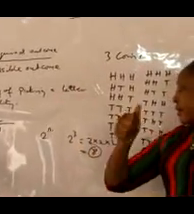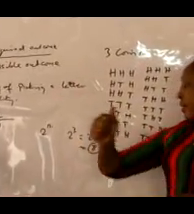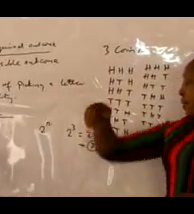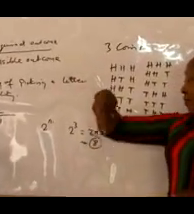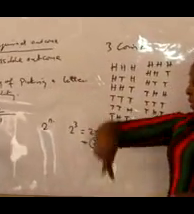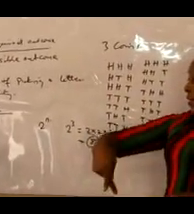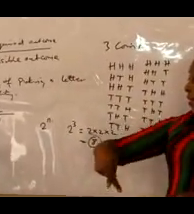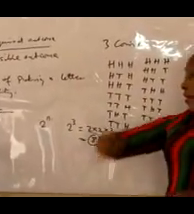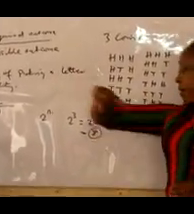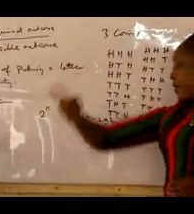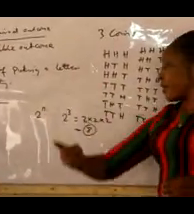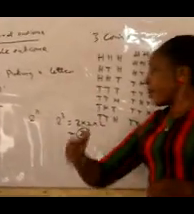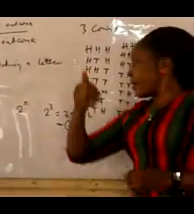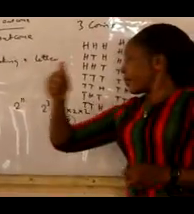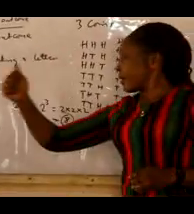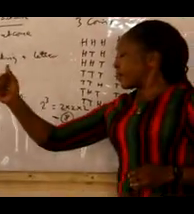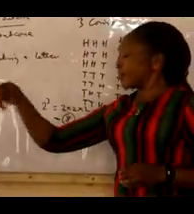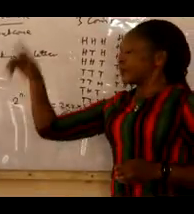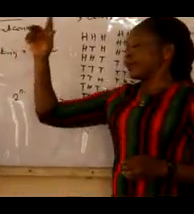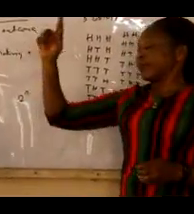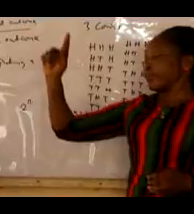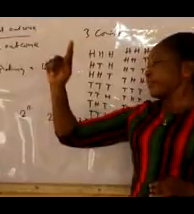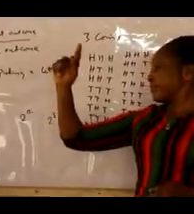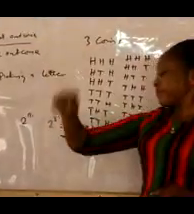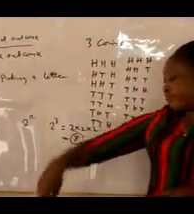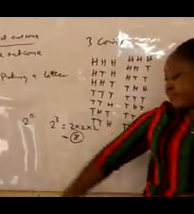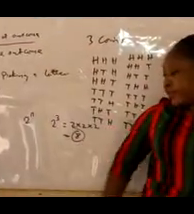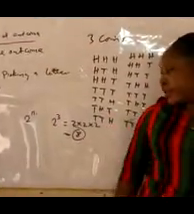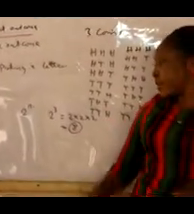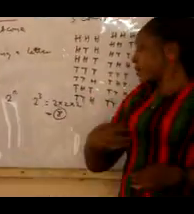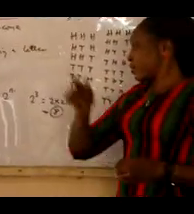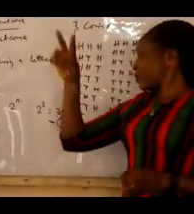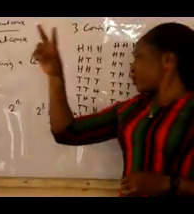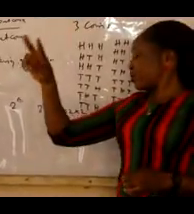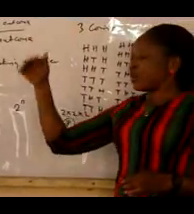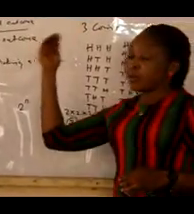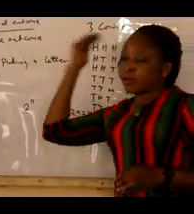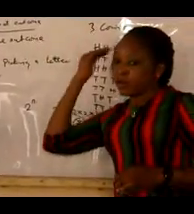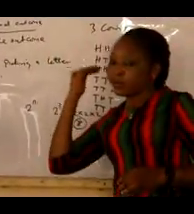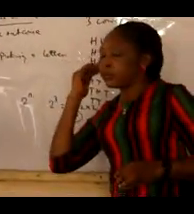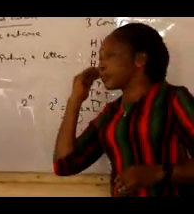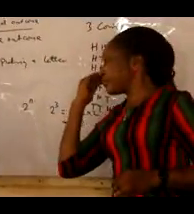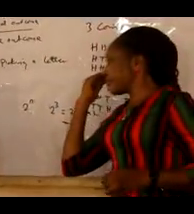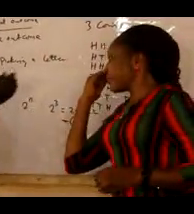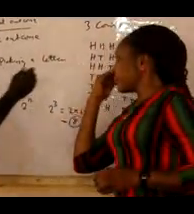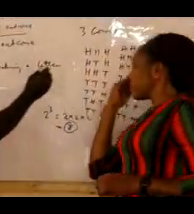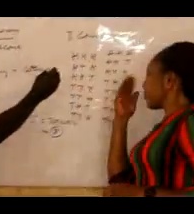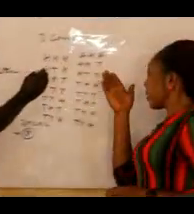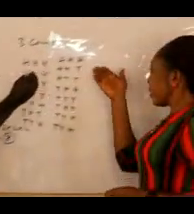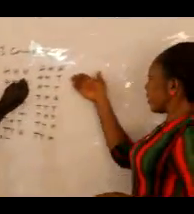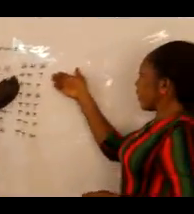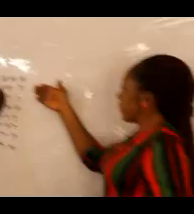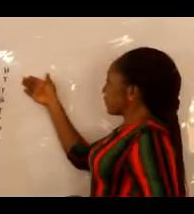and 2 heads and the rest. Now, tail and the head. You